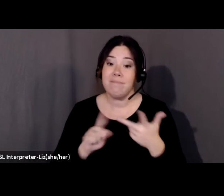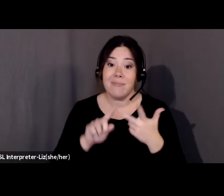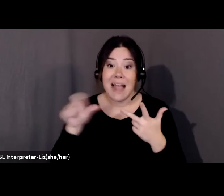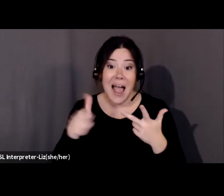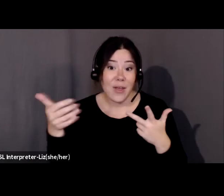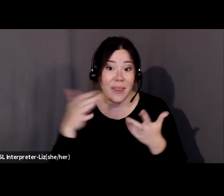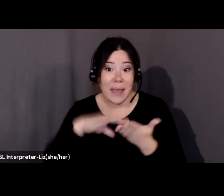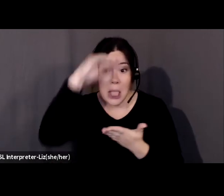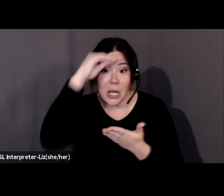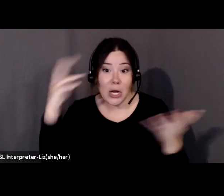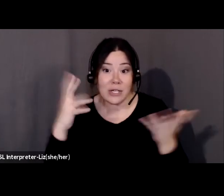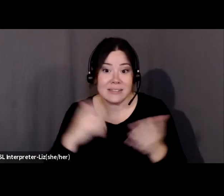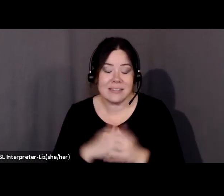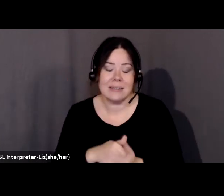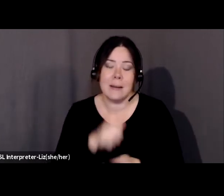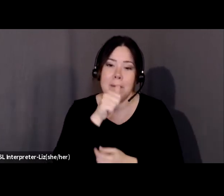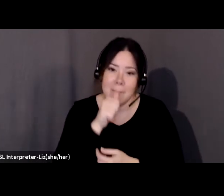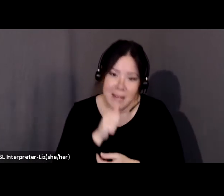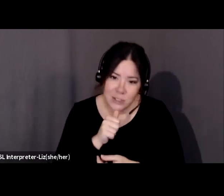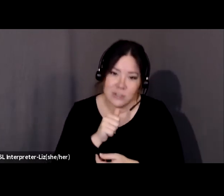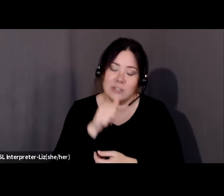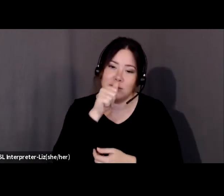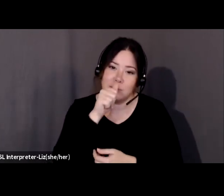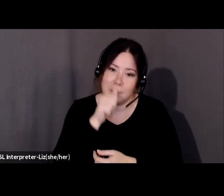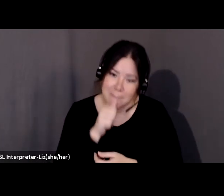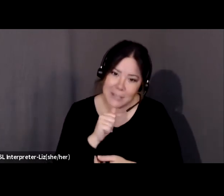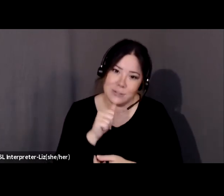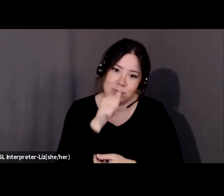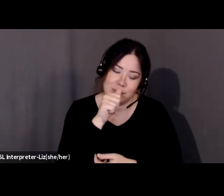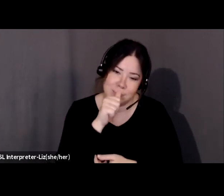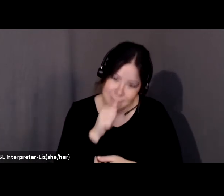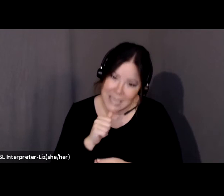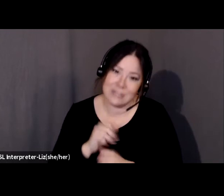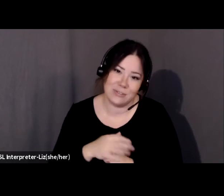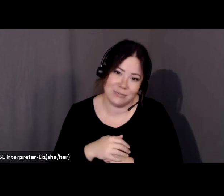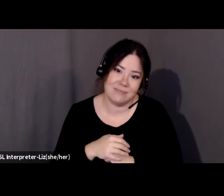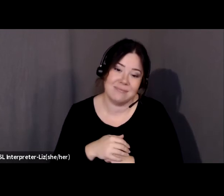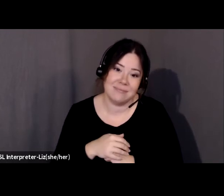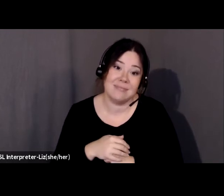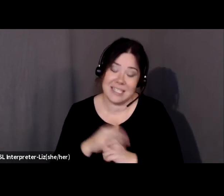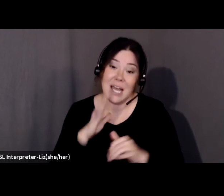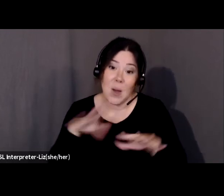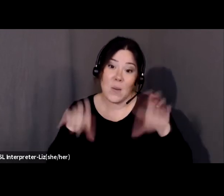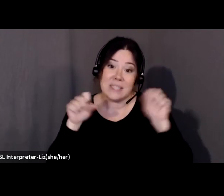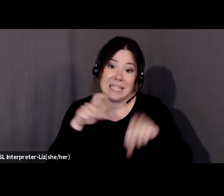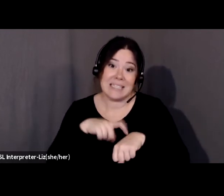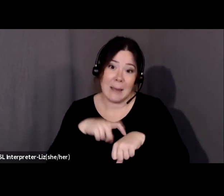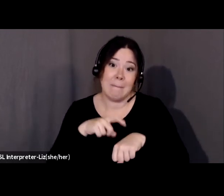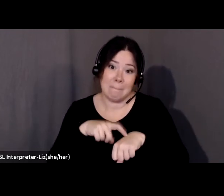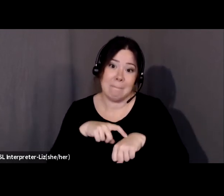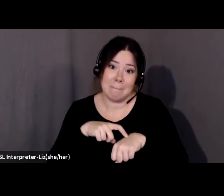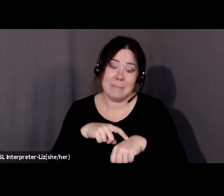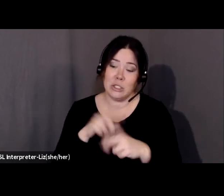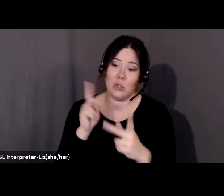this project, patience, patience, patience. It can take time to make inways